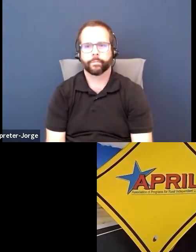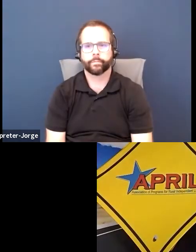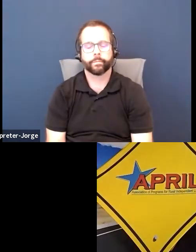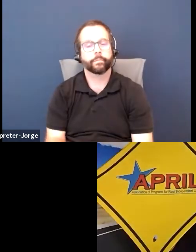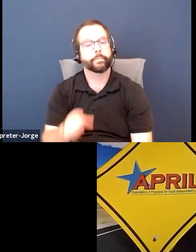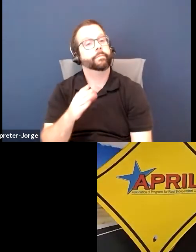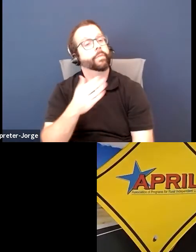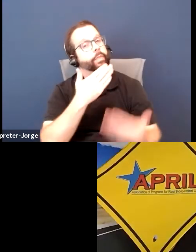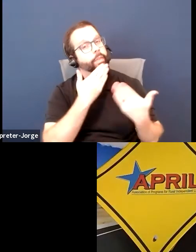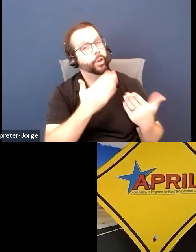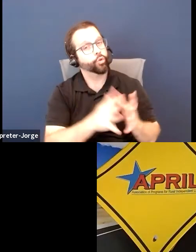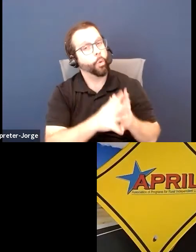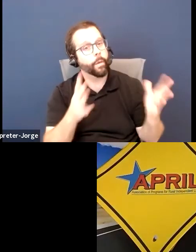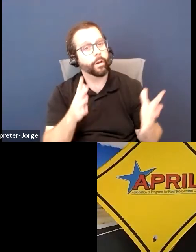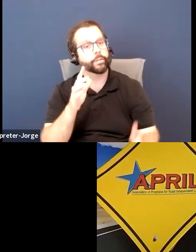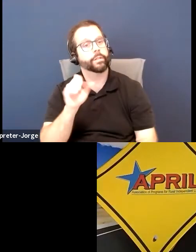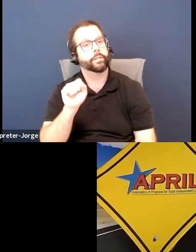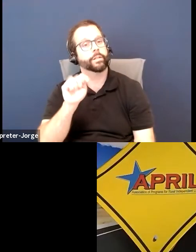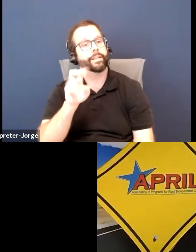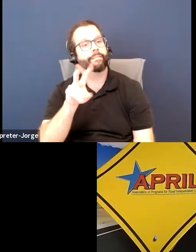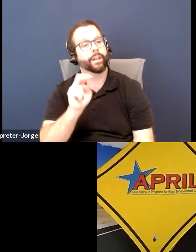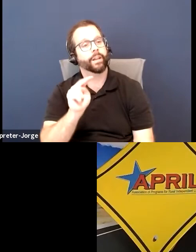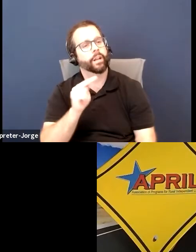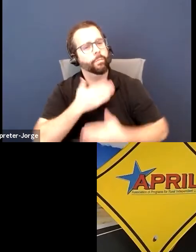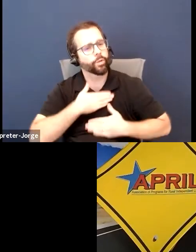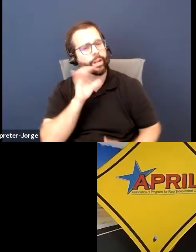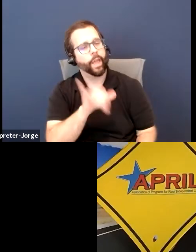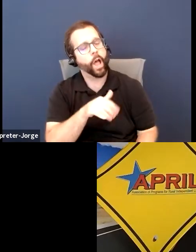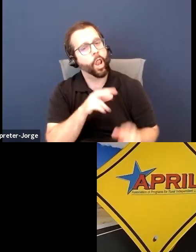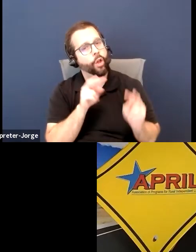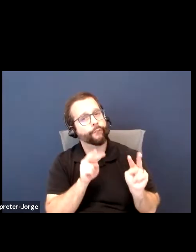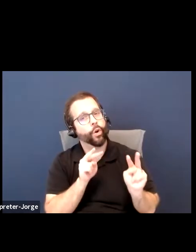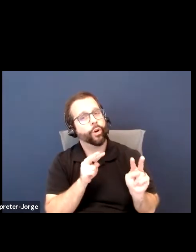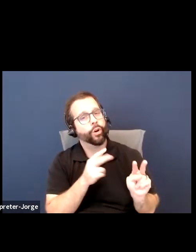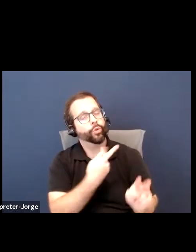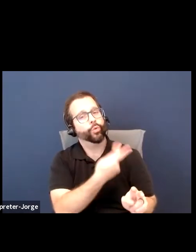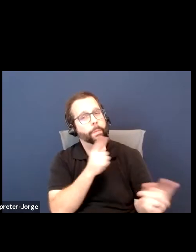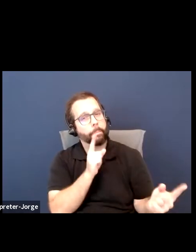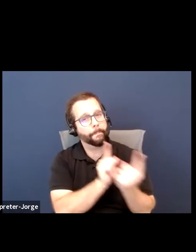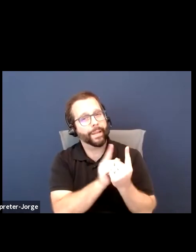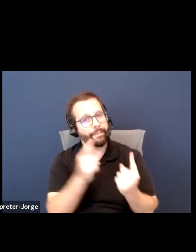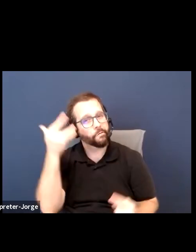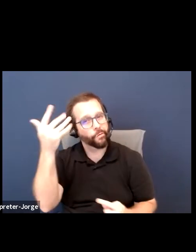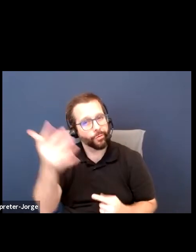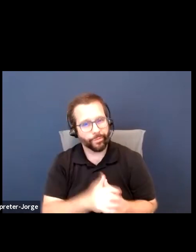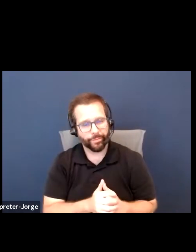Thank you so much, Stephen. I appreciate that. I look forward to our paths crossing someday.